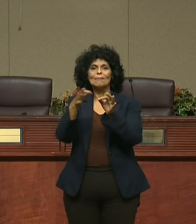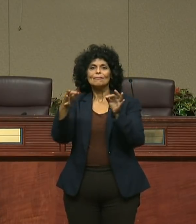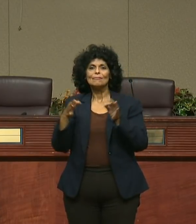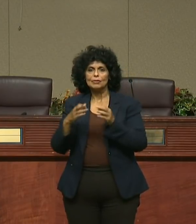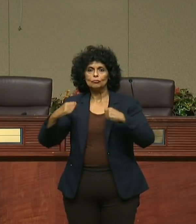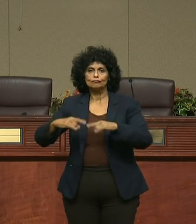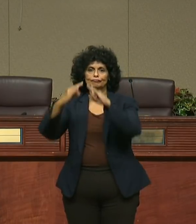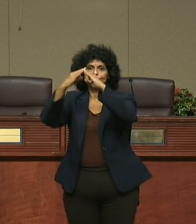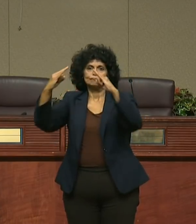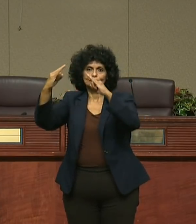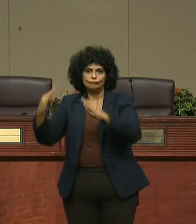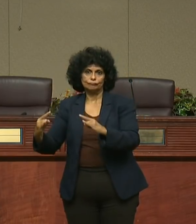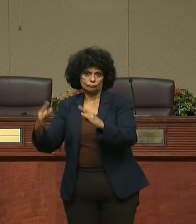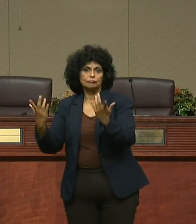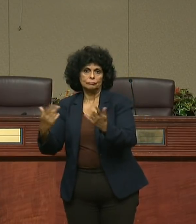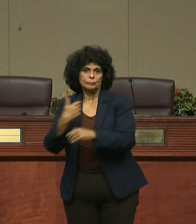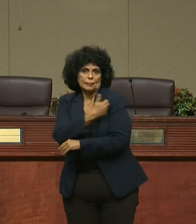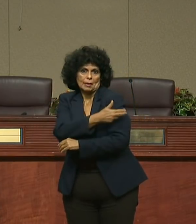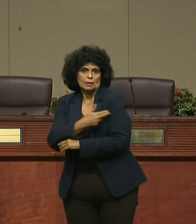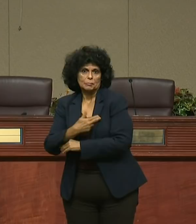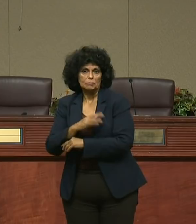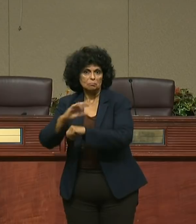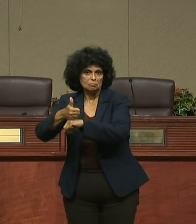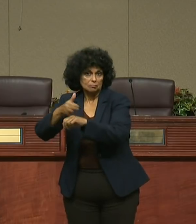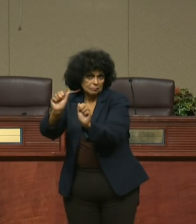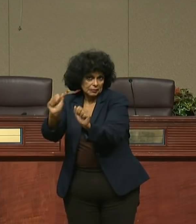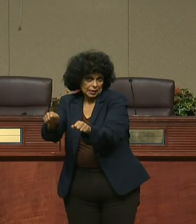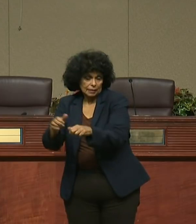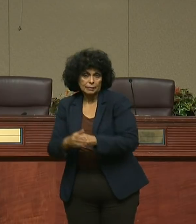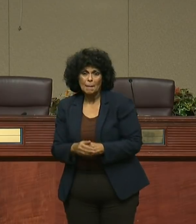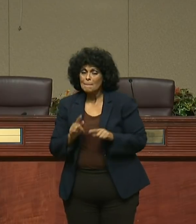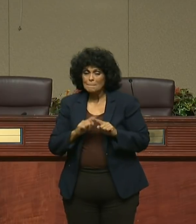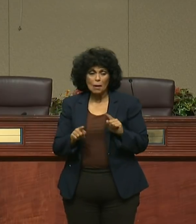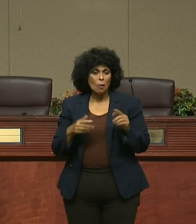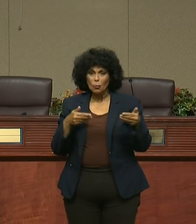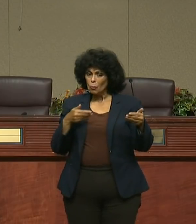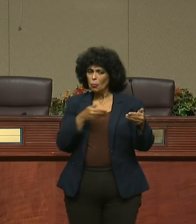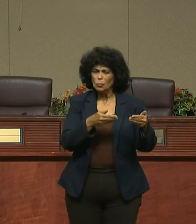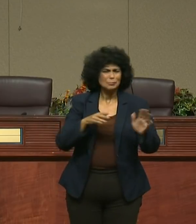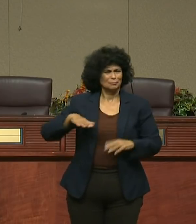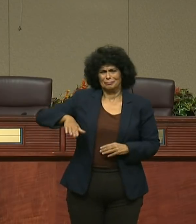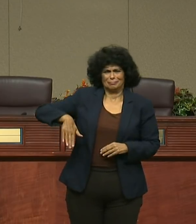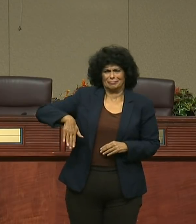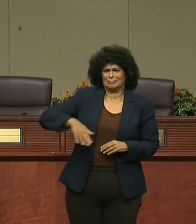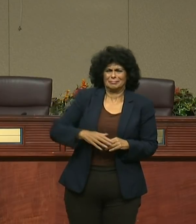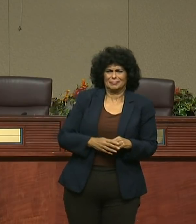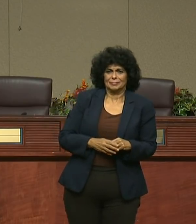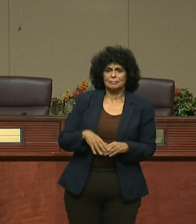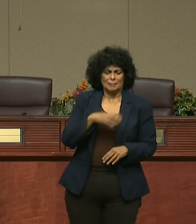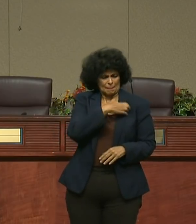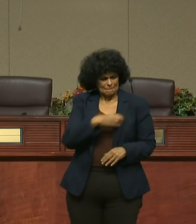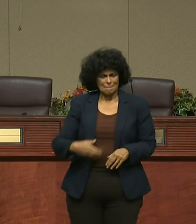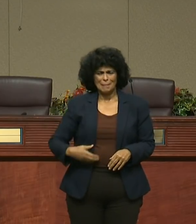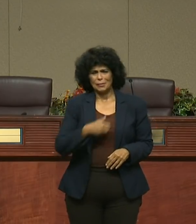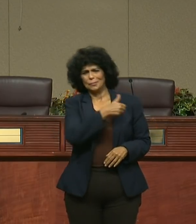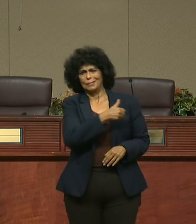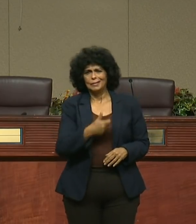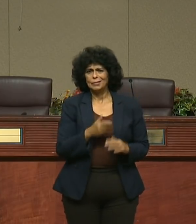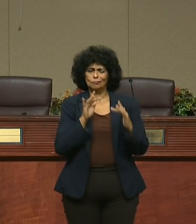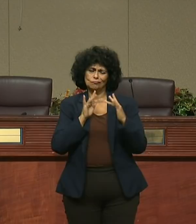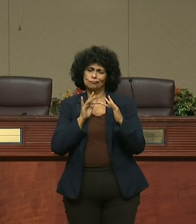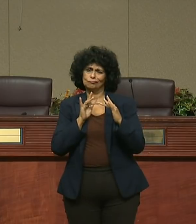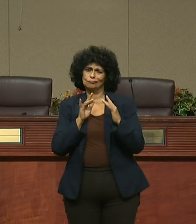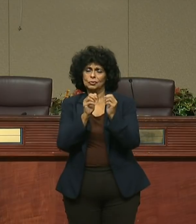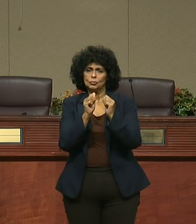think that we are far from there. The mayor is in constant communication with the officers, chief